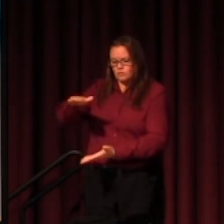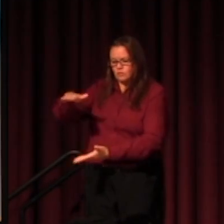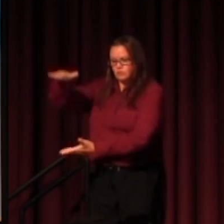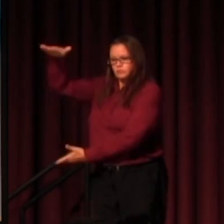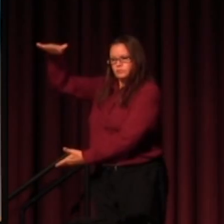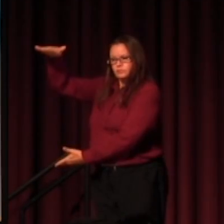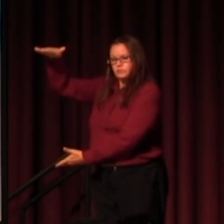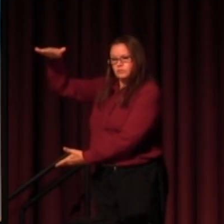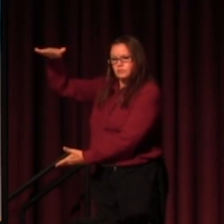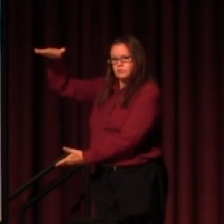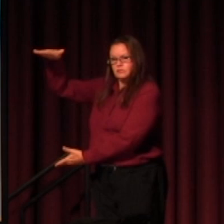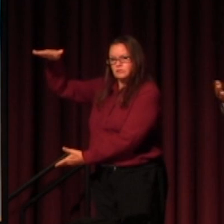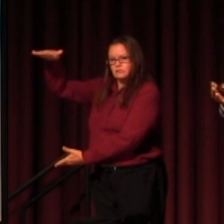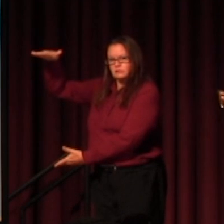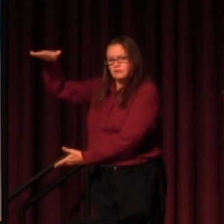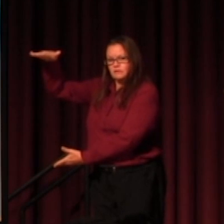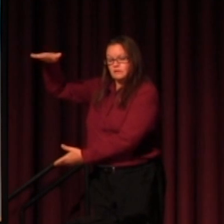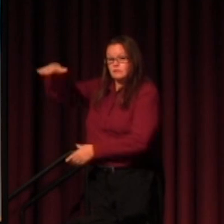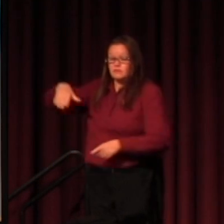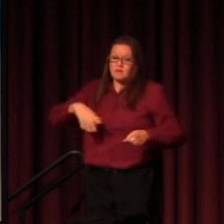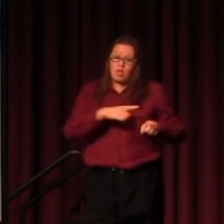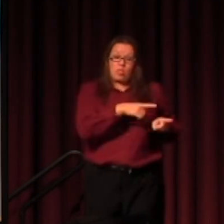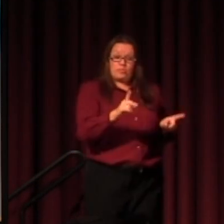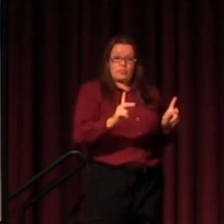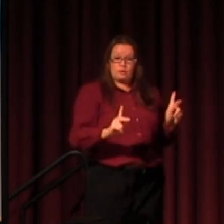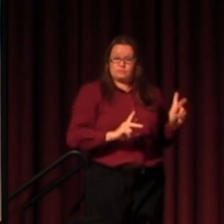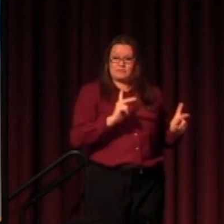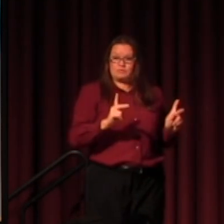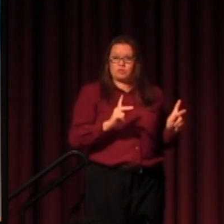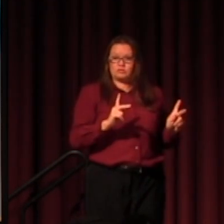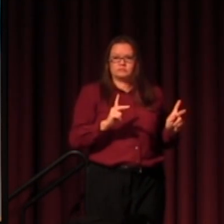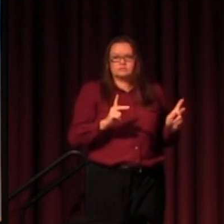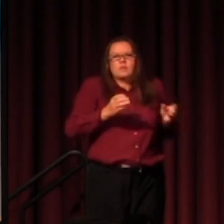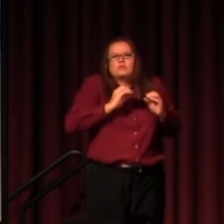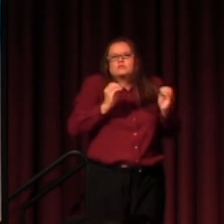the folks in image A don't have any say because it's not their boxes.